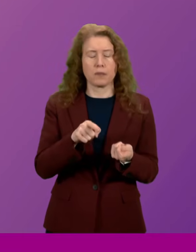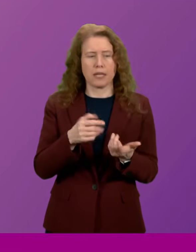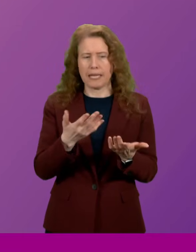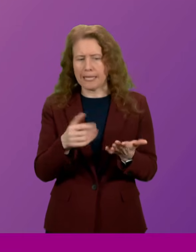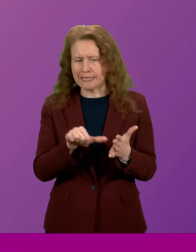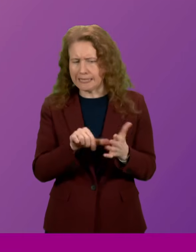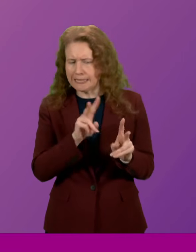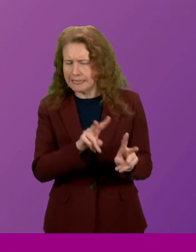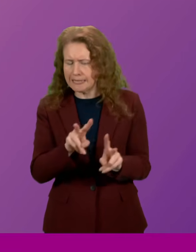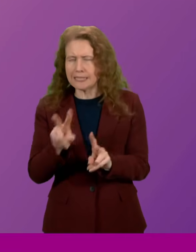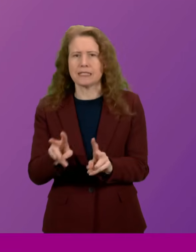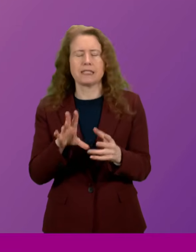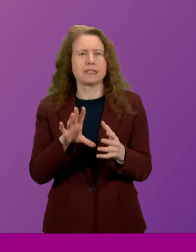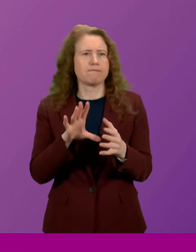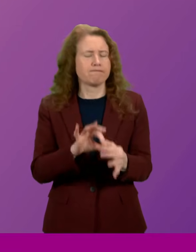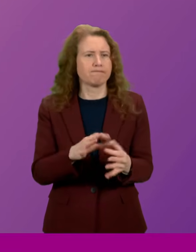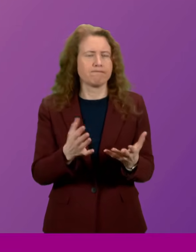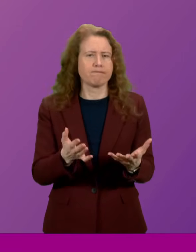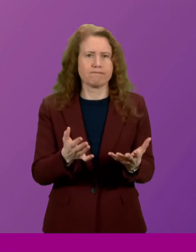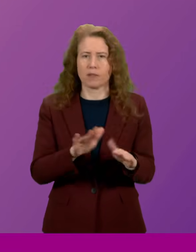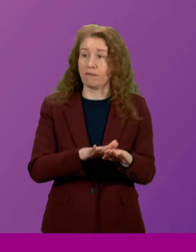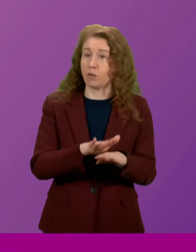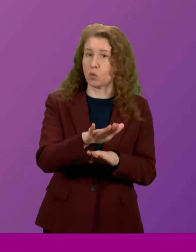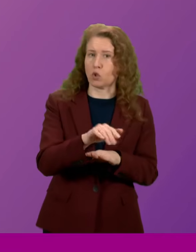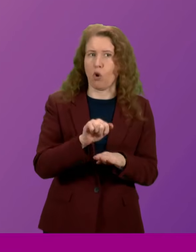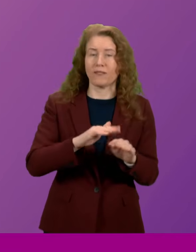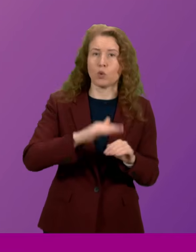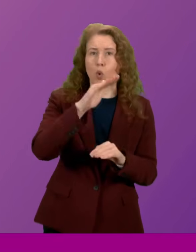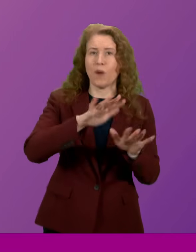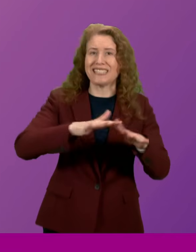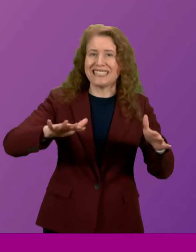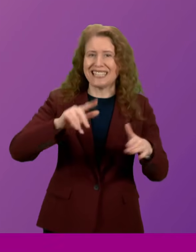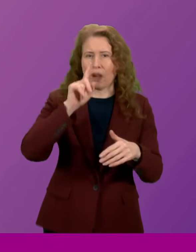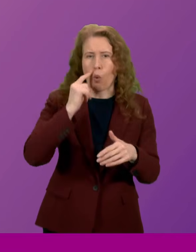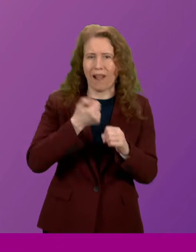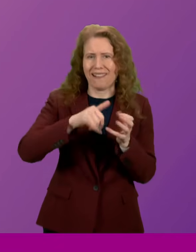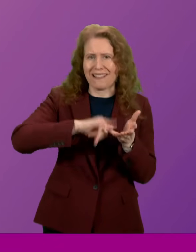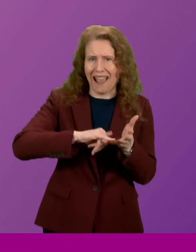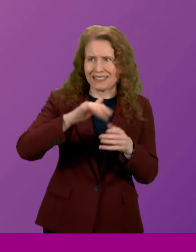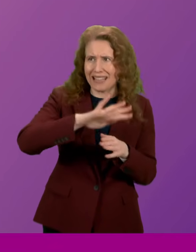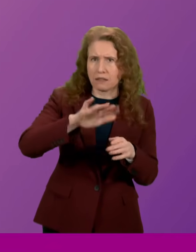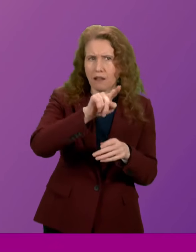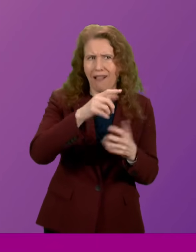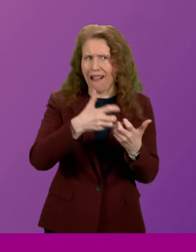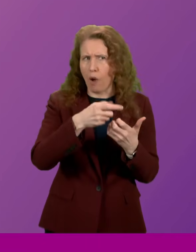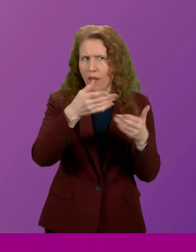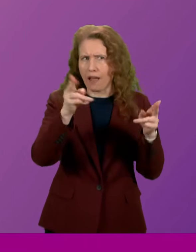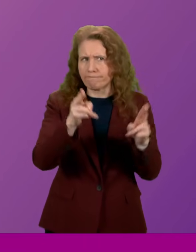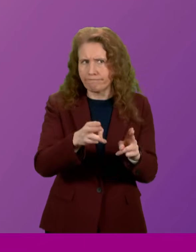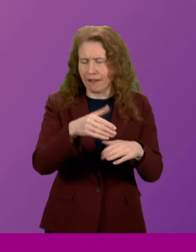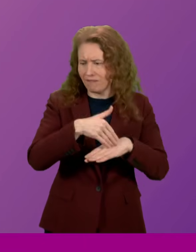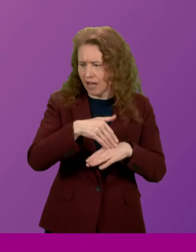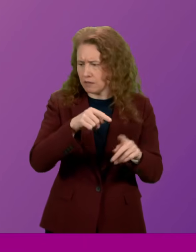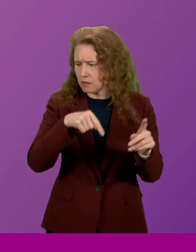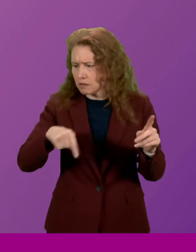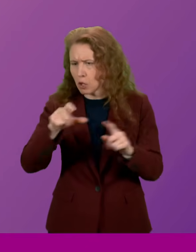issues that we confront in relation to the future of the North Sea oil and gas sector and its implication for other communities.